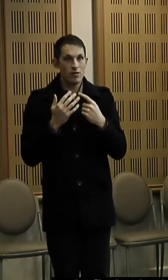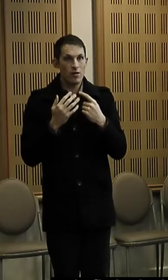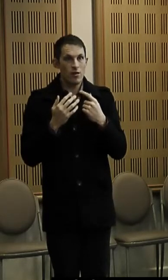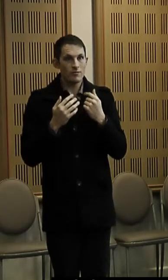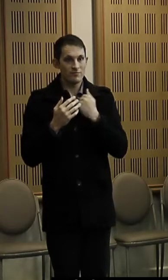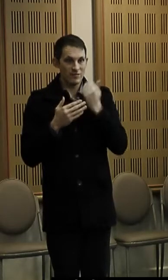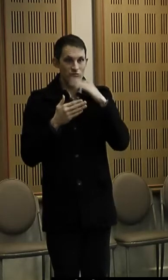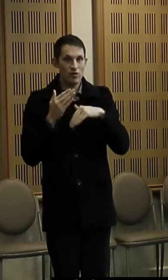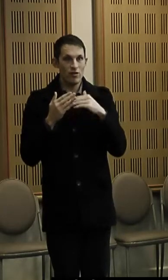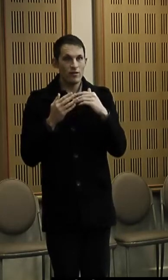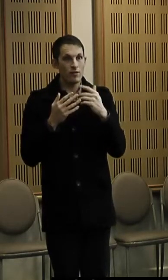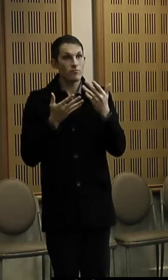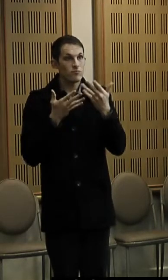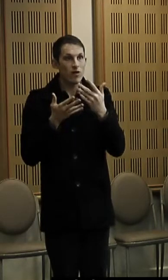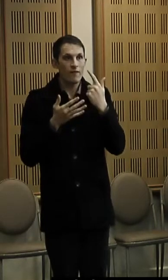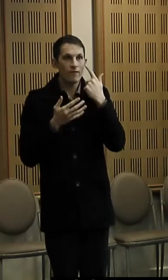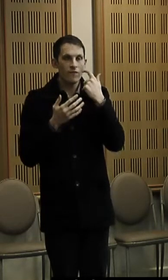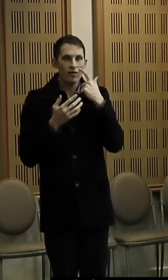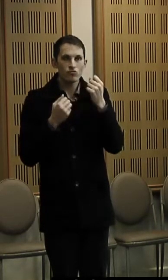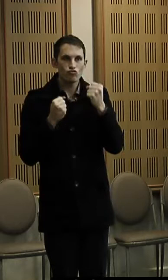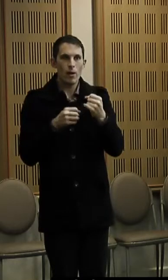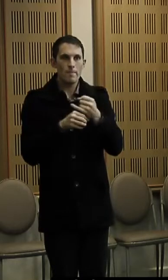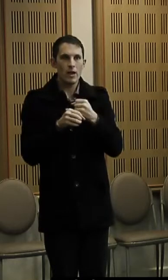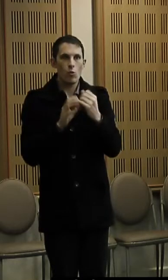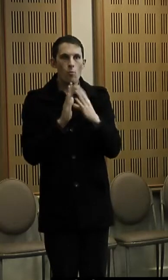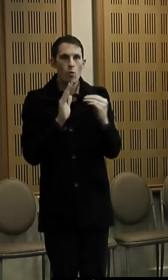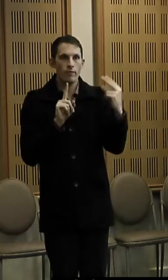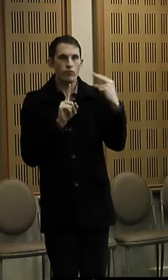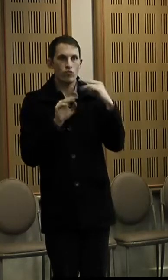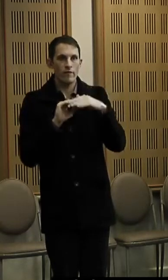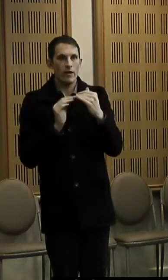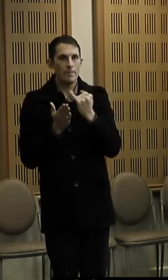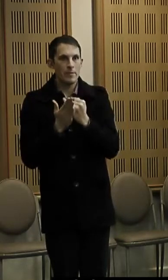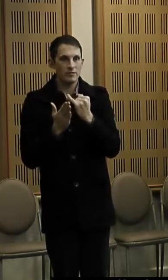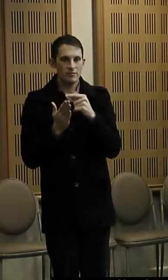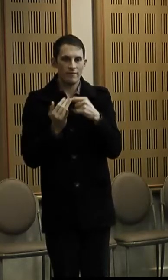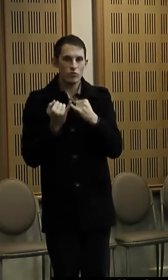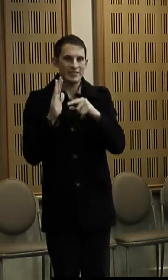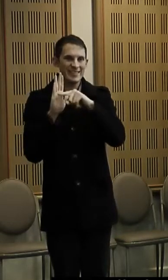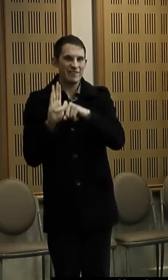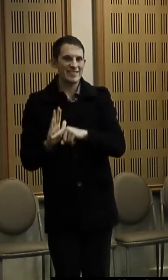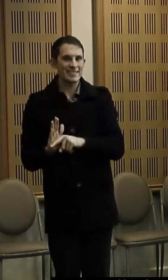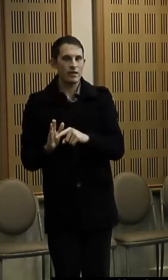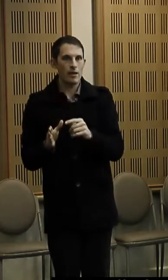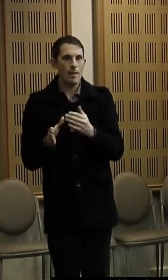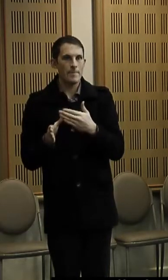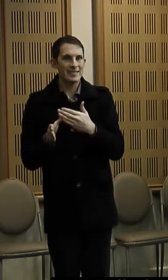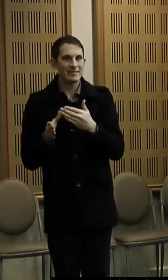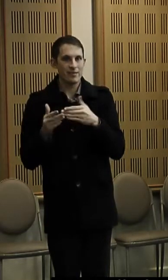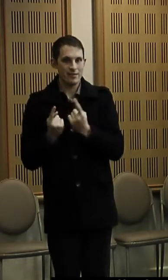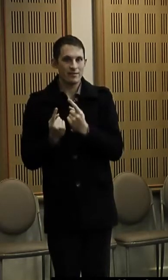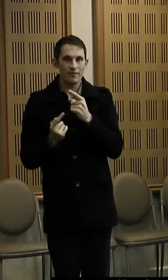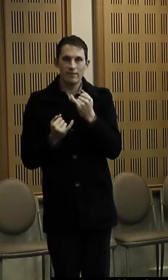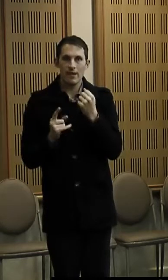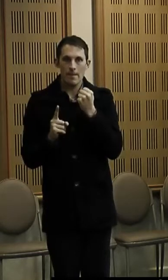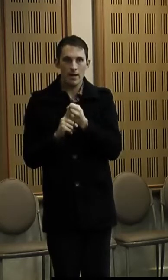model understanding of impairment and understanding impairment as a deficit-based thing that is impacting my life.